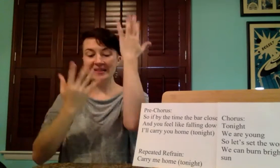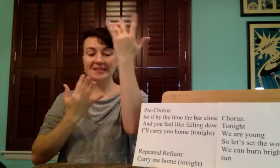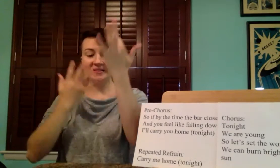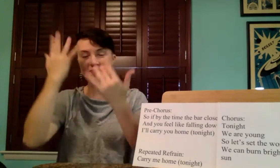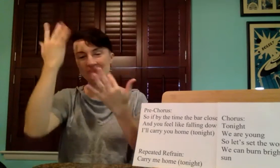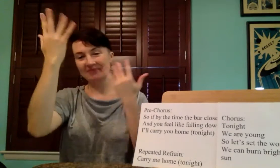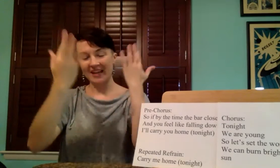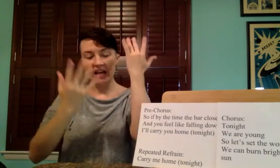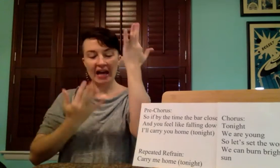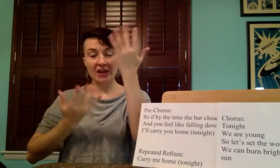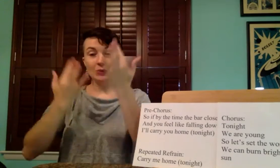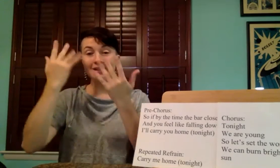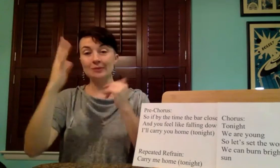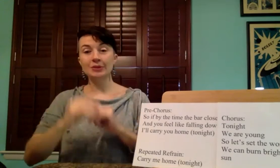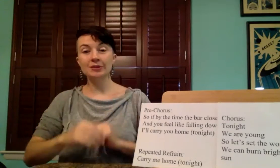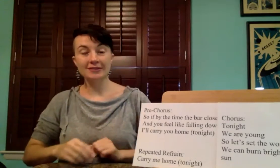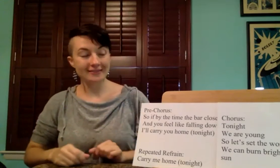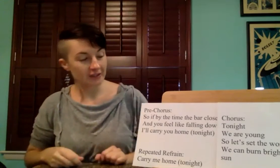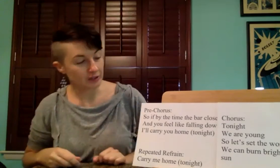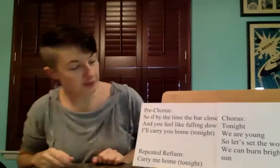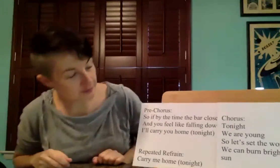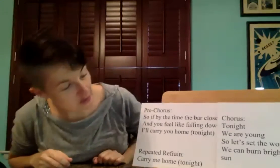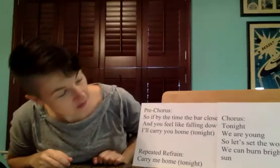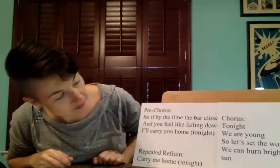Fire. And we can burn